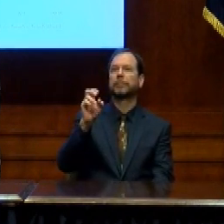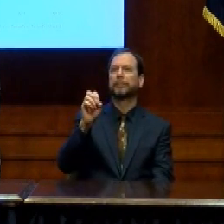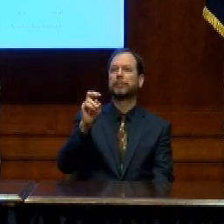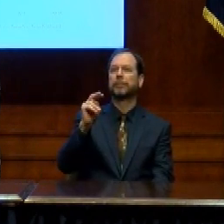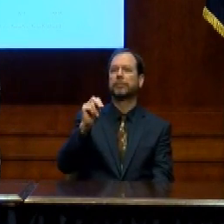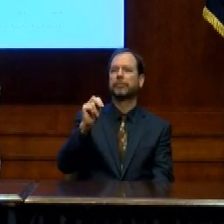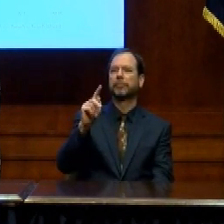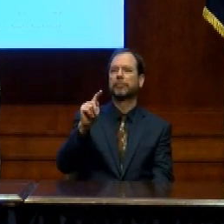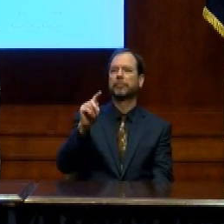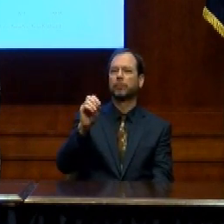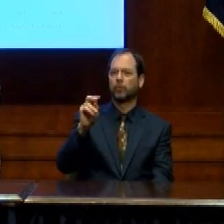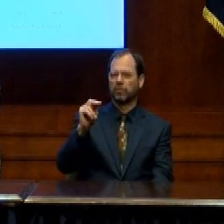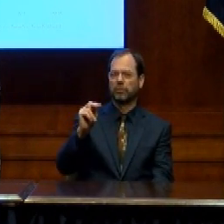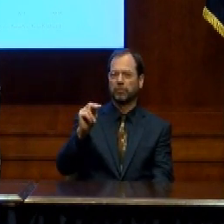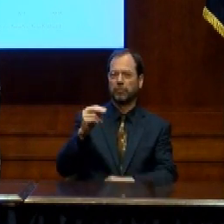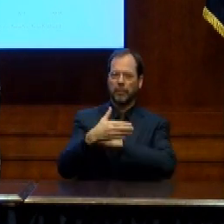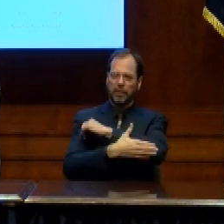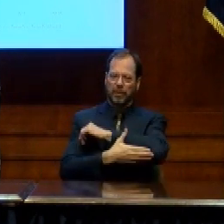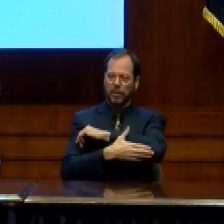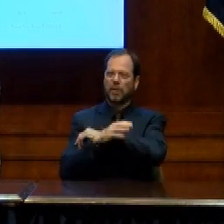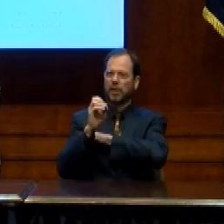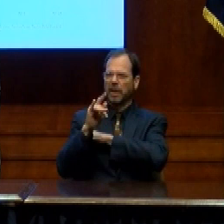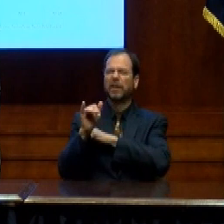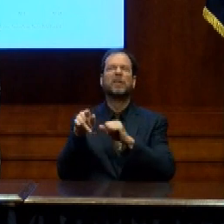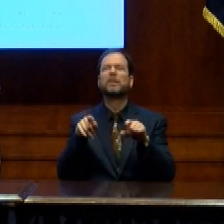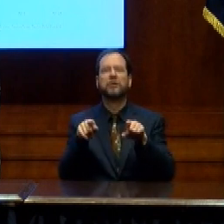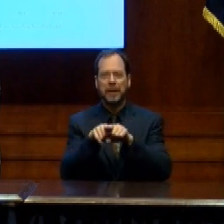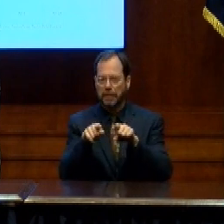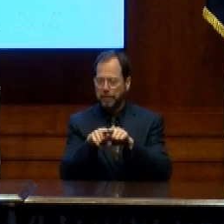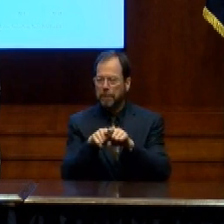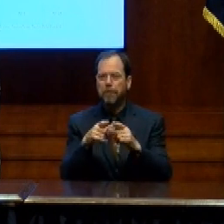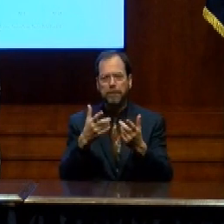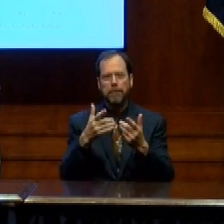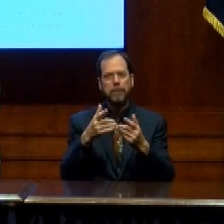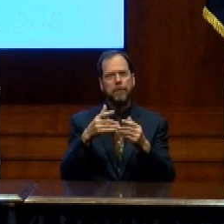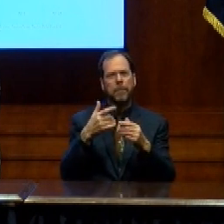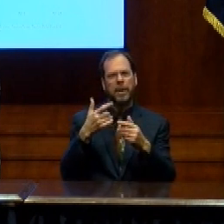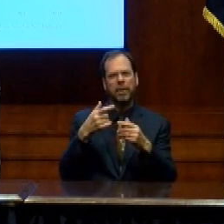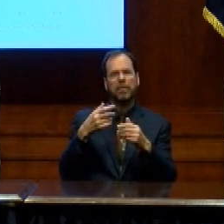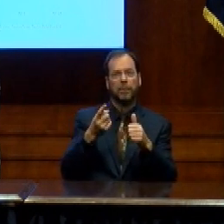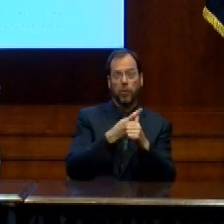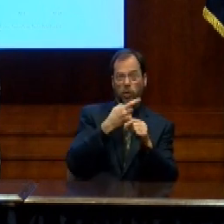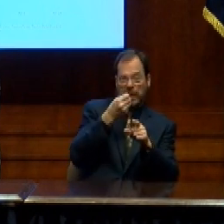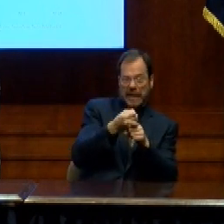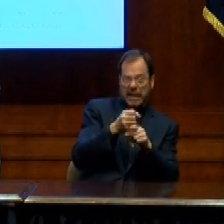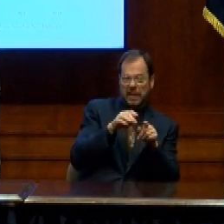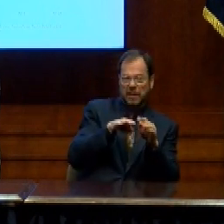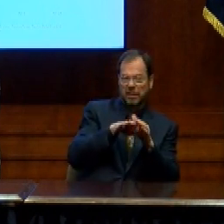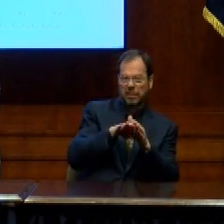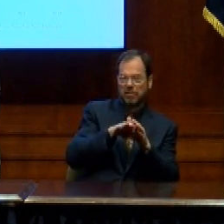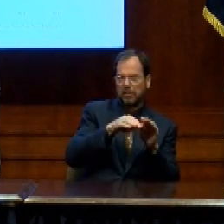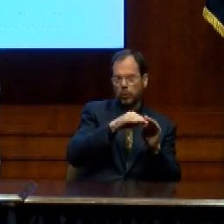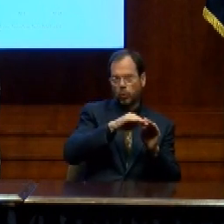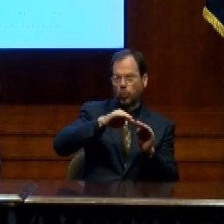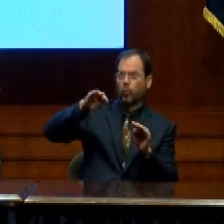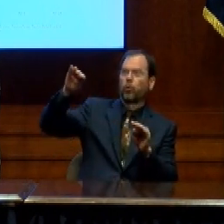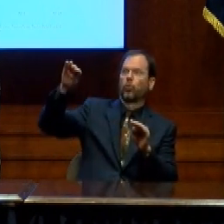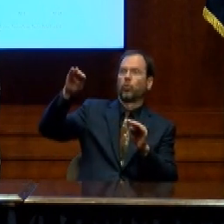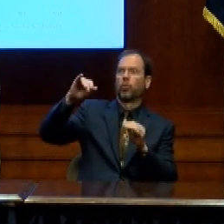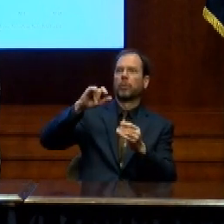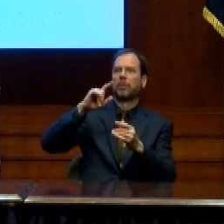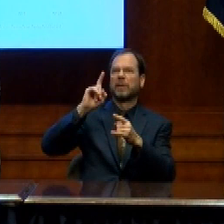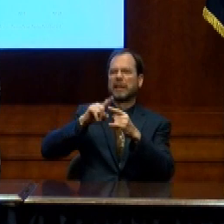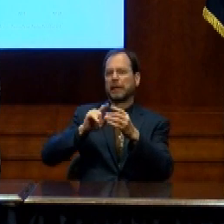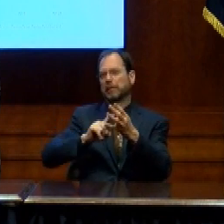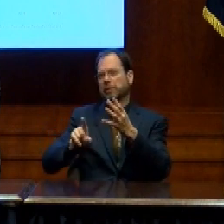Denton County. Also same thing, an extremely steep curve almost through the end of March.